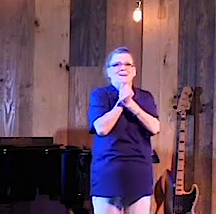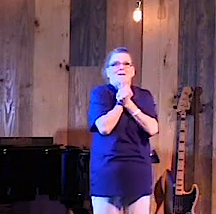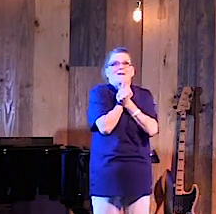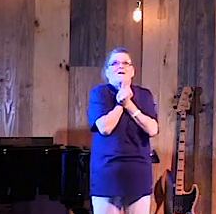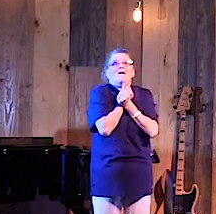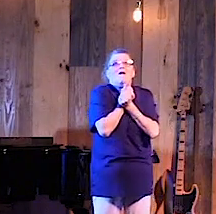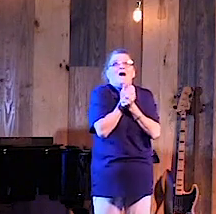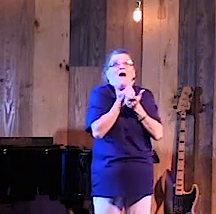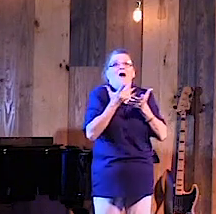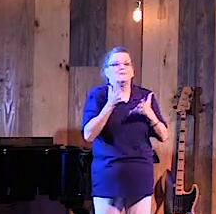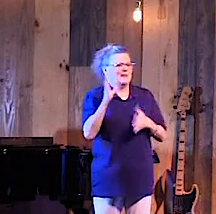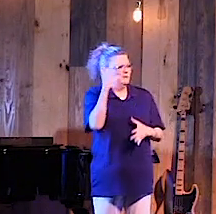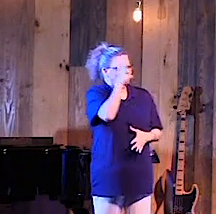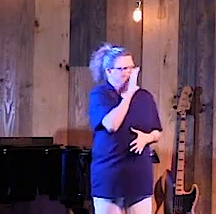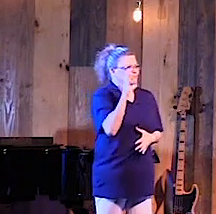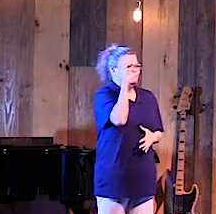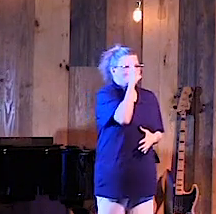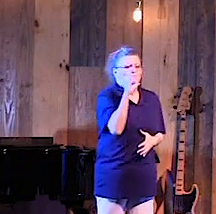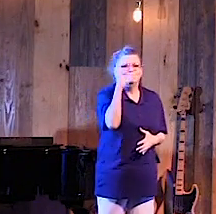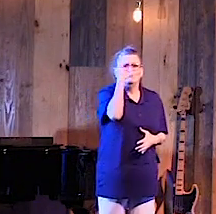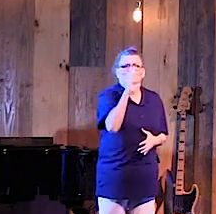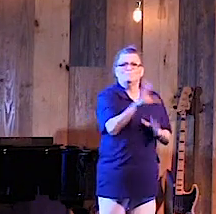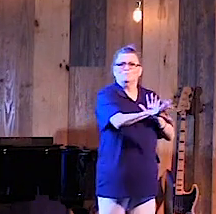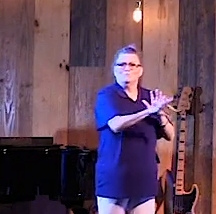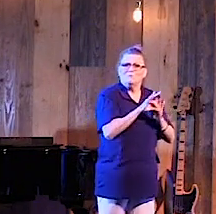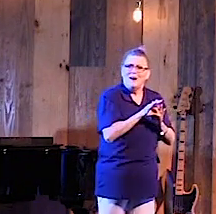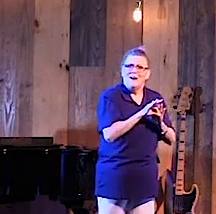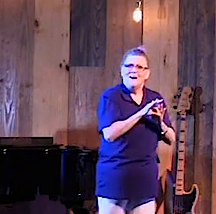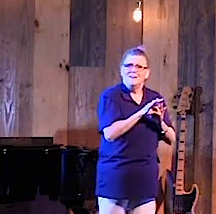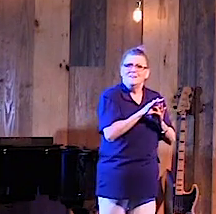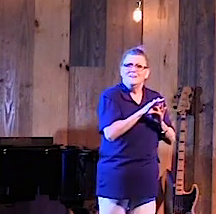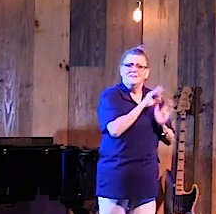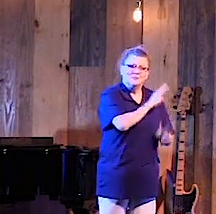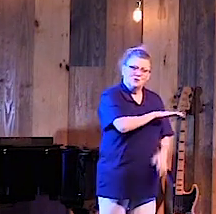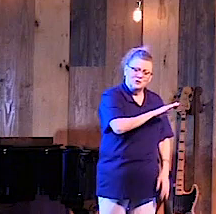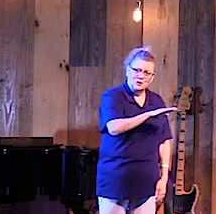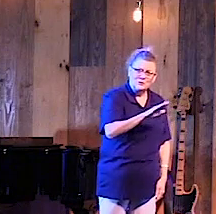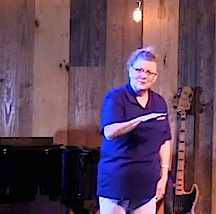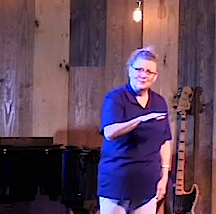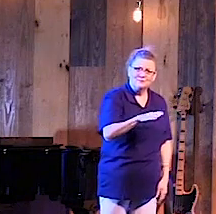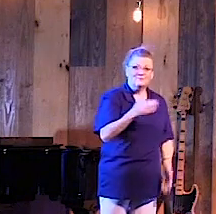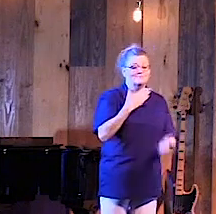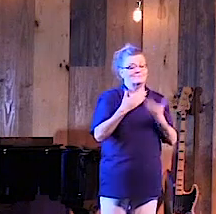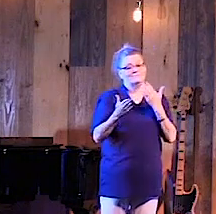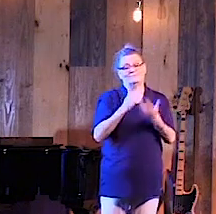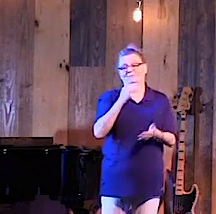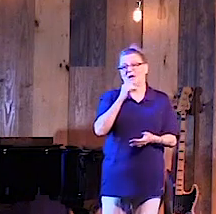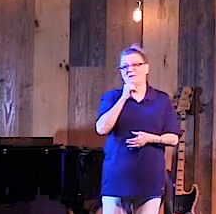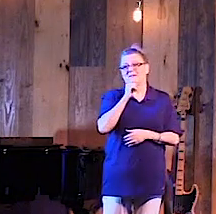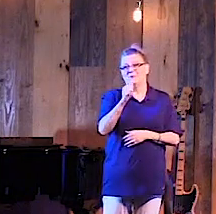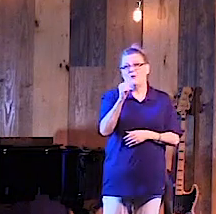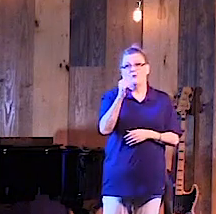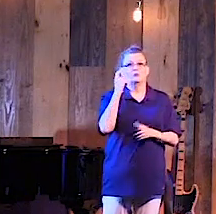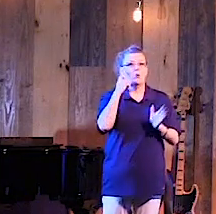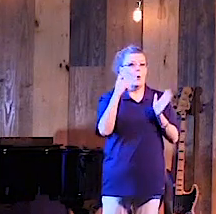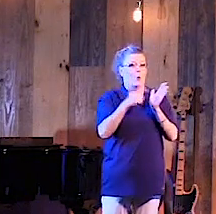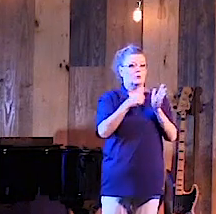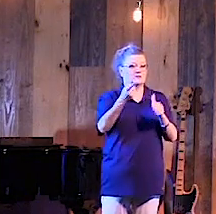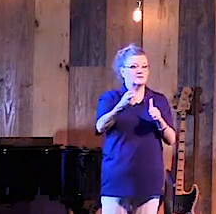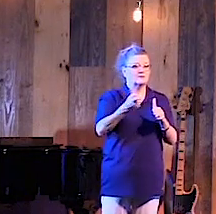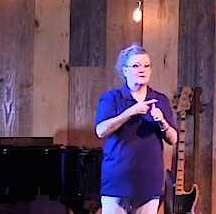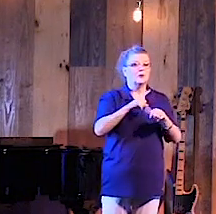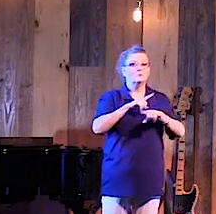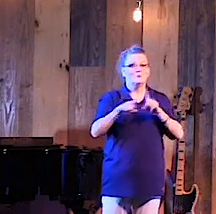everything to seek them and to find them. So what I know is while it may not be here at first glance, the Father is really the